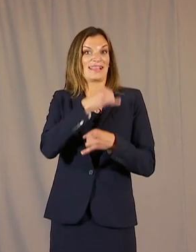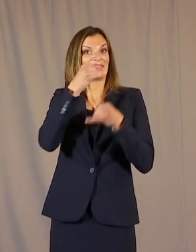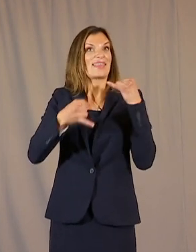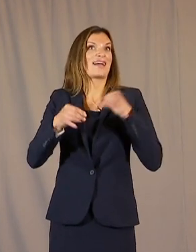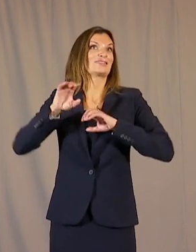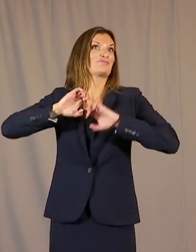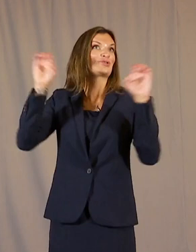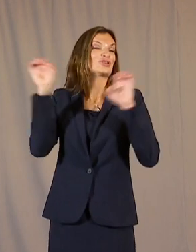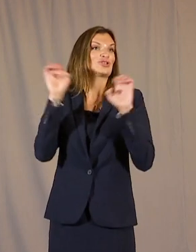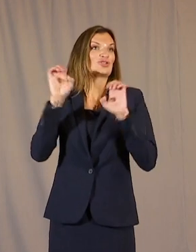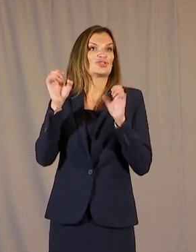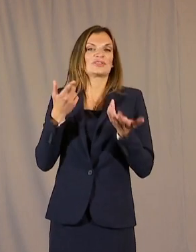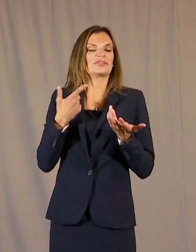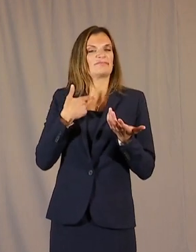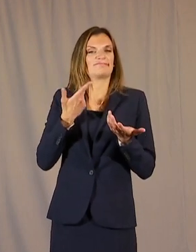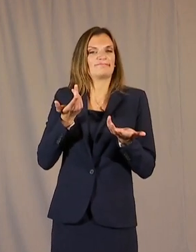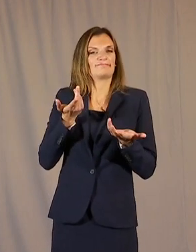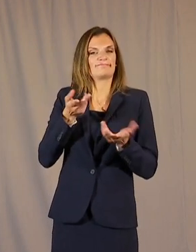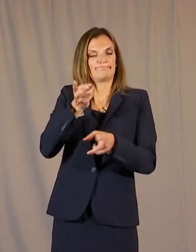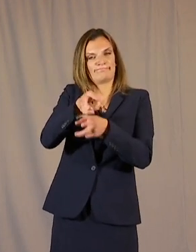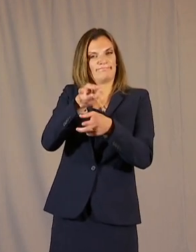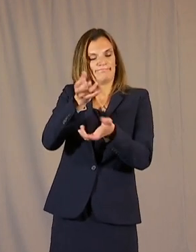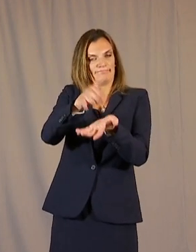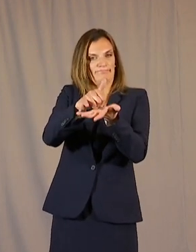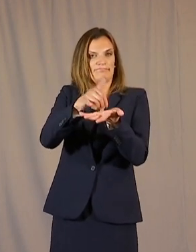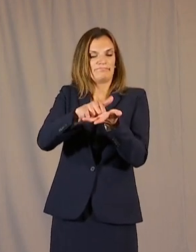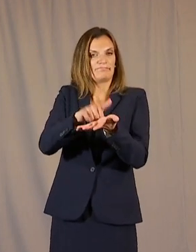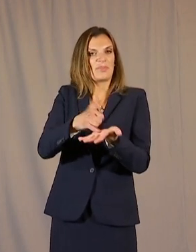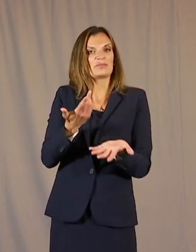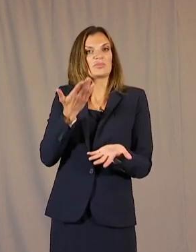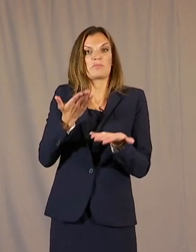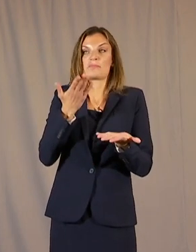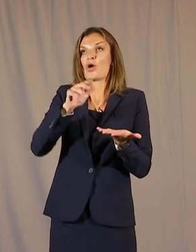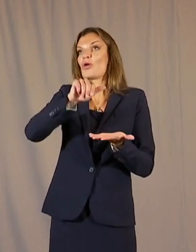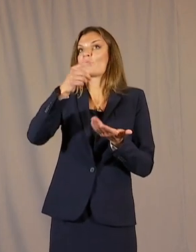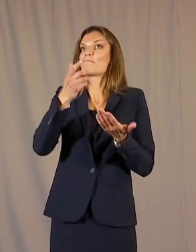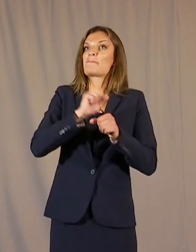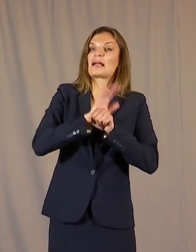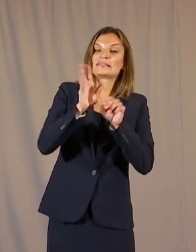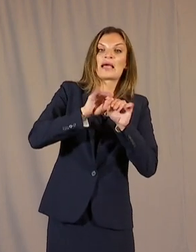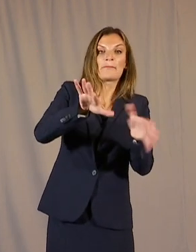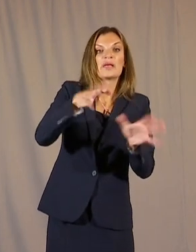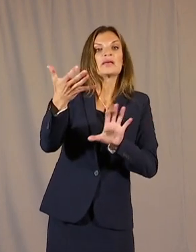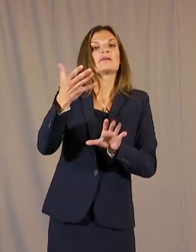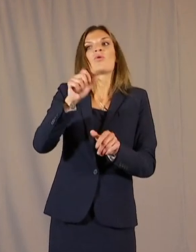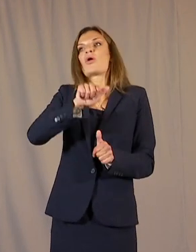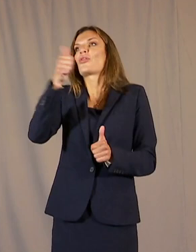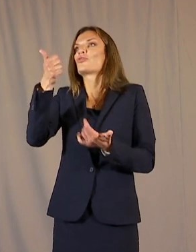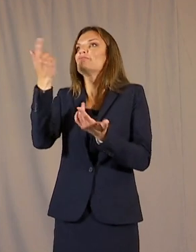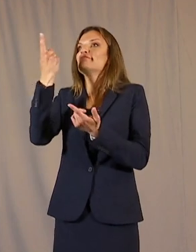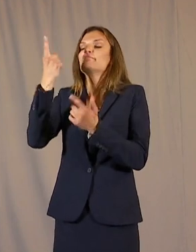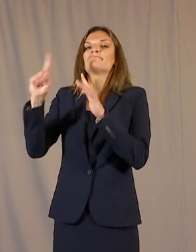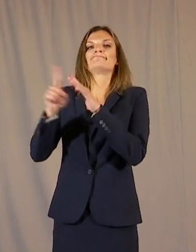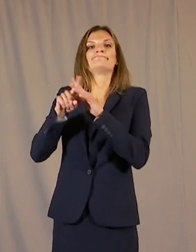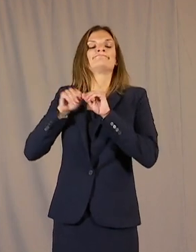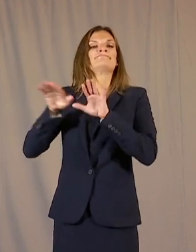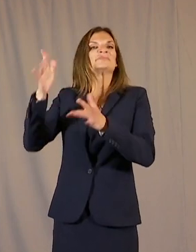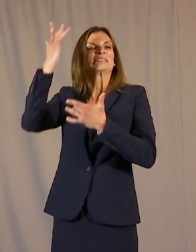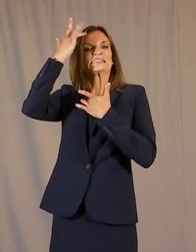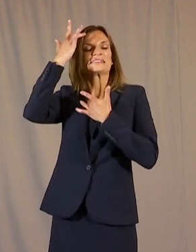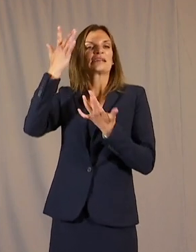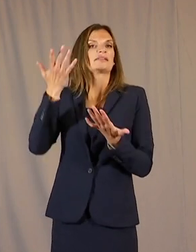We don't know if it's going to be another pandemic or another health emergency. We talked about potential of asthma and things like that. I'm just thinking of recent